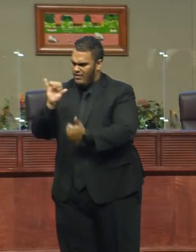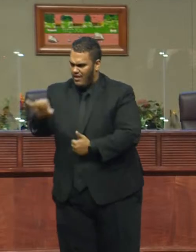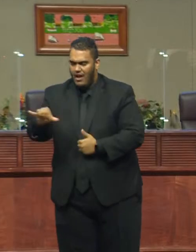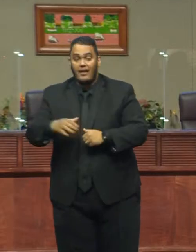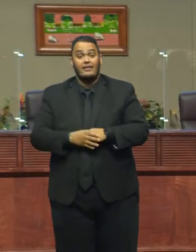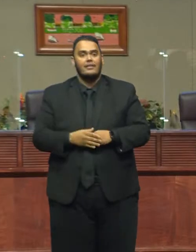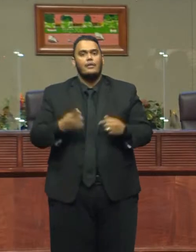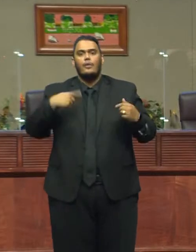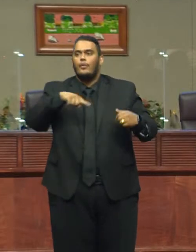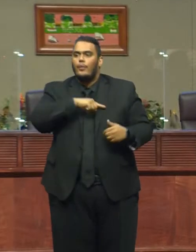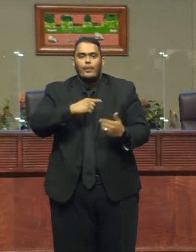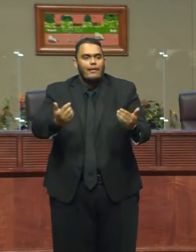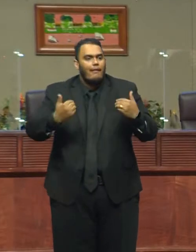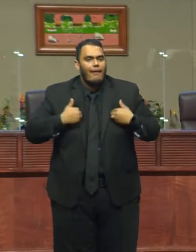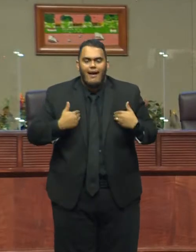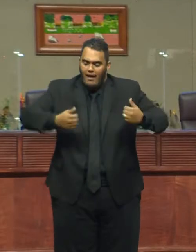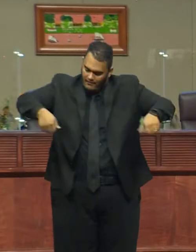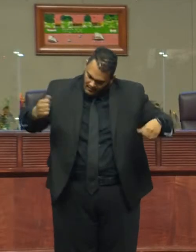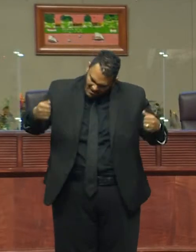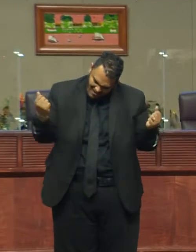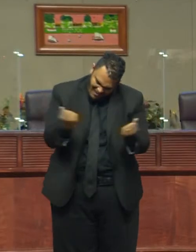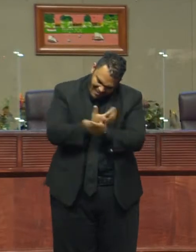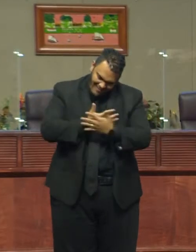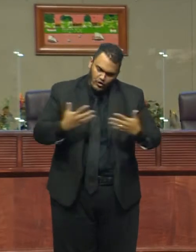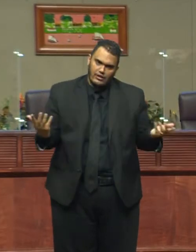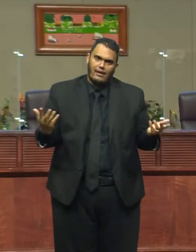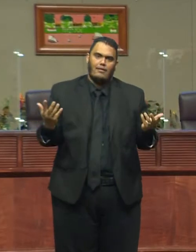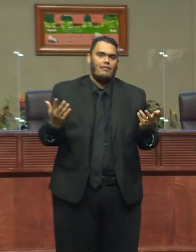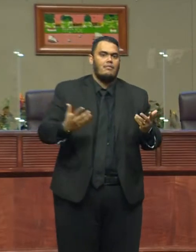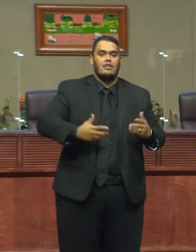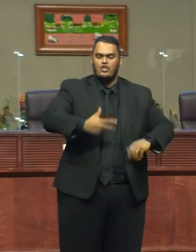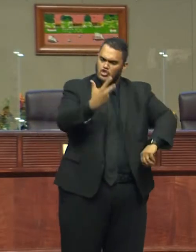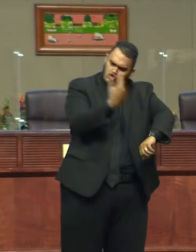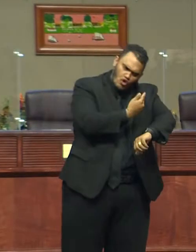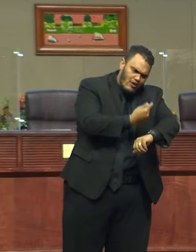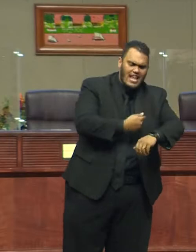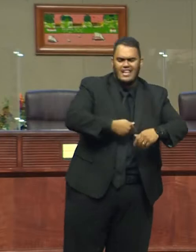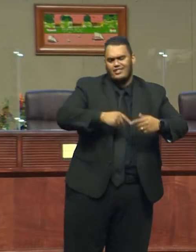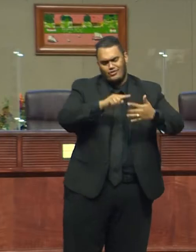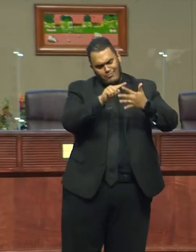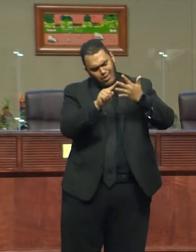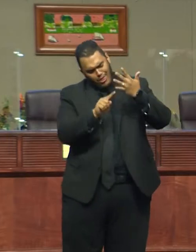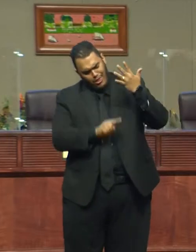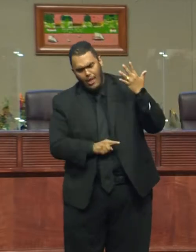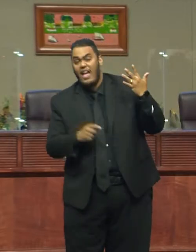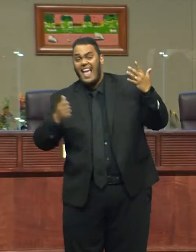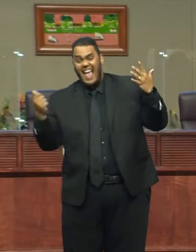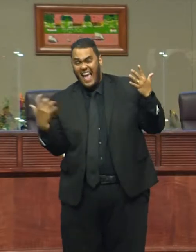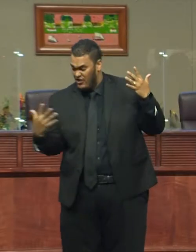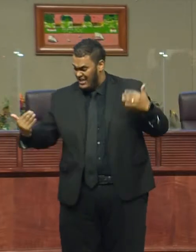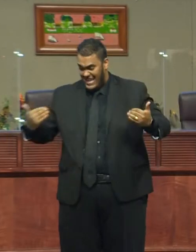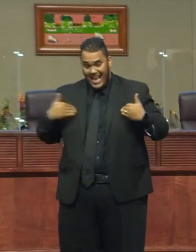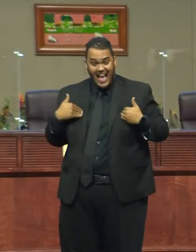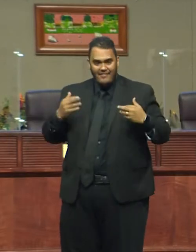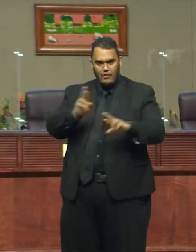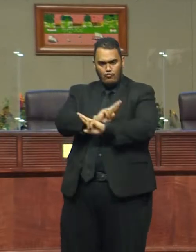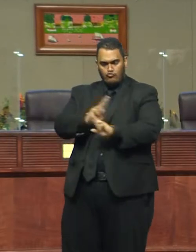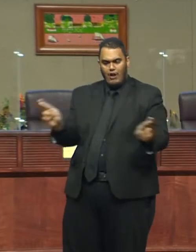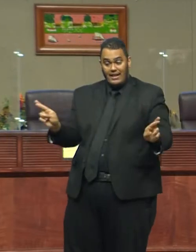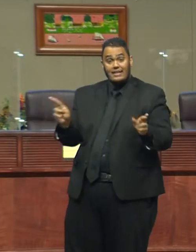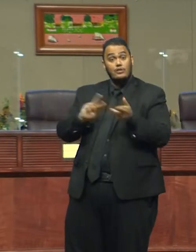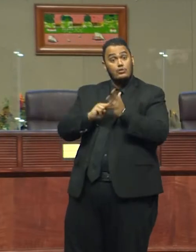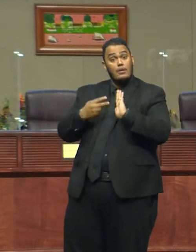syringes to everything else, so that when the available supply inventory increases to a